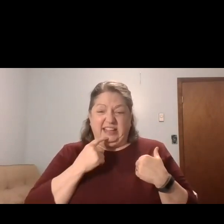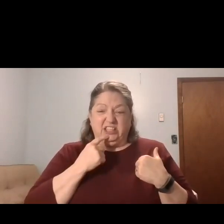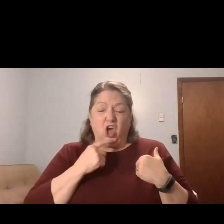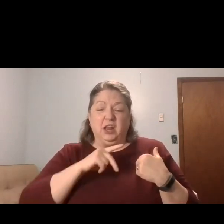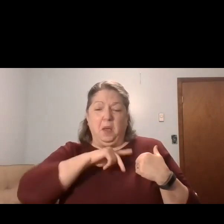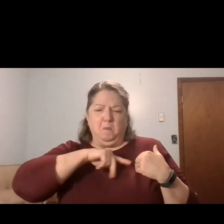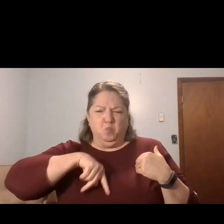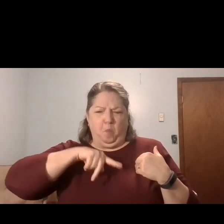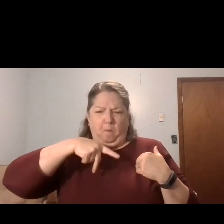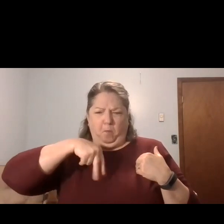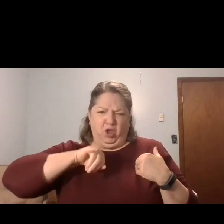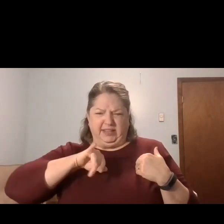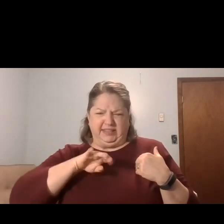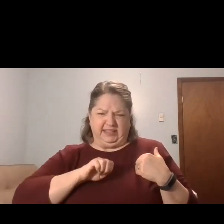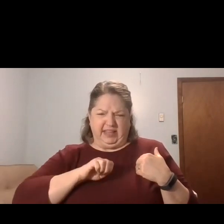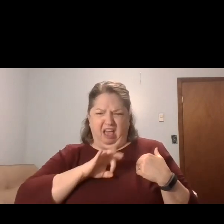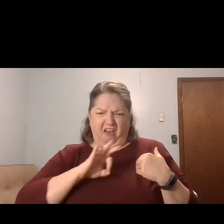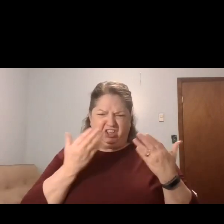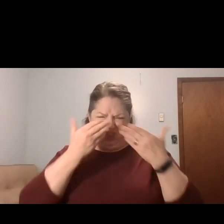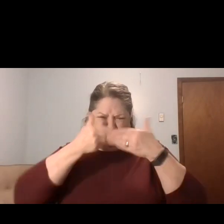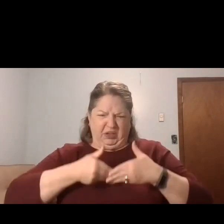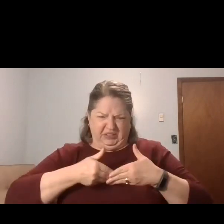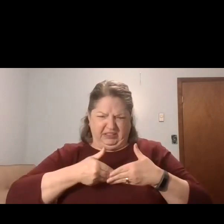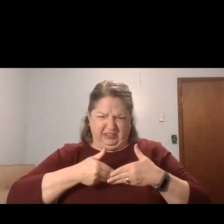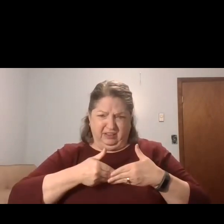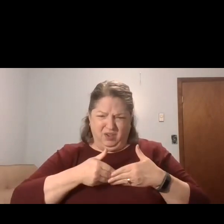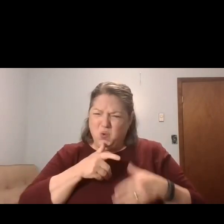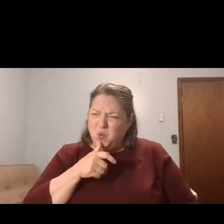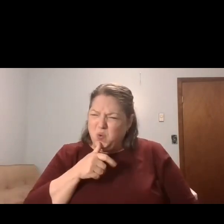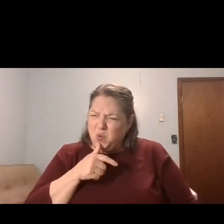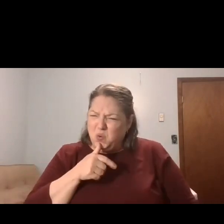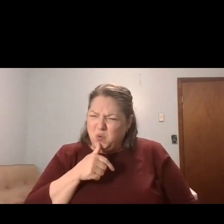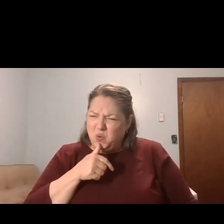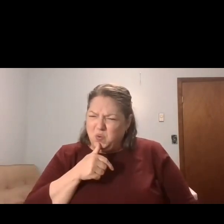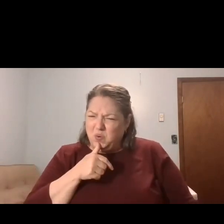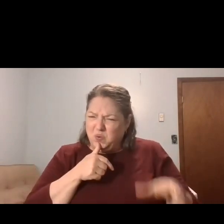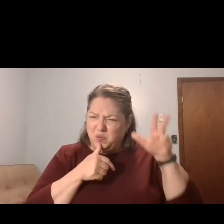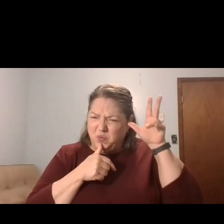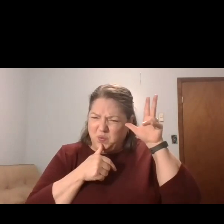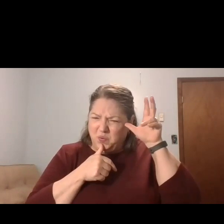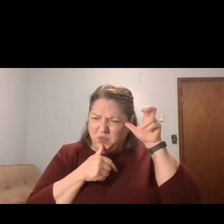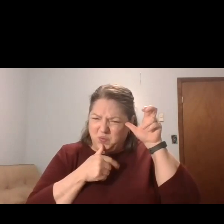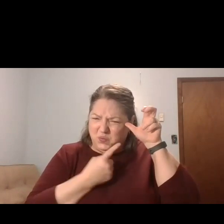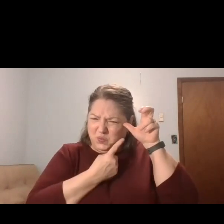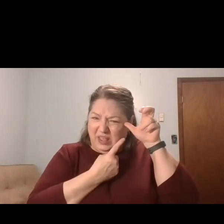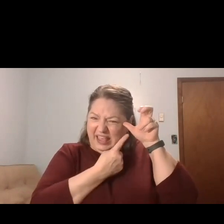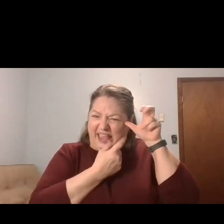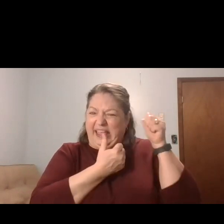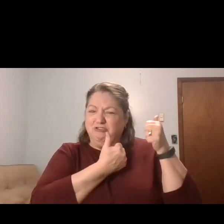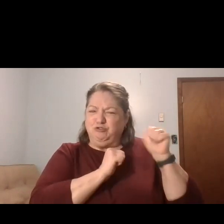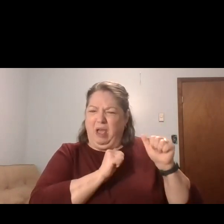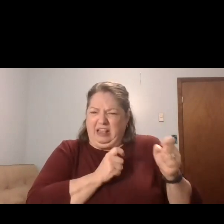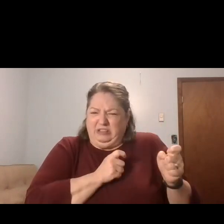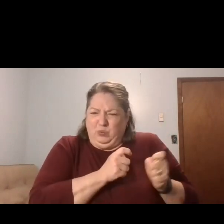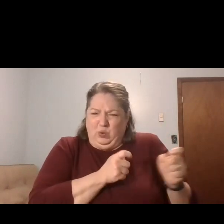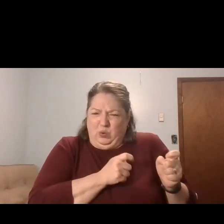this world, the prince of darkness. And often it is him that is playing the king in our lives when it's not